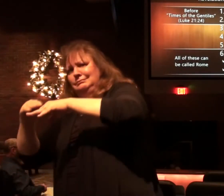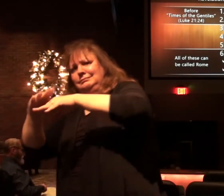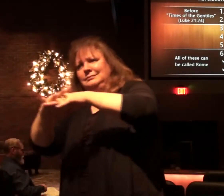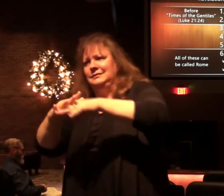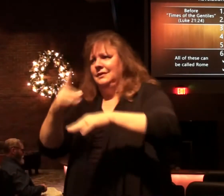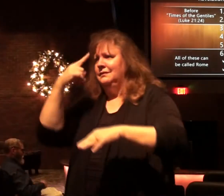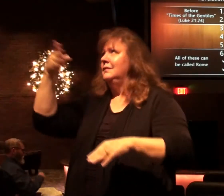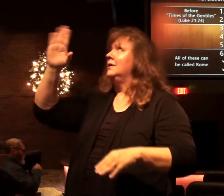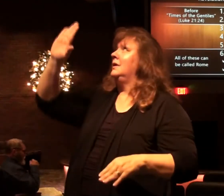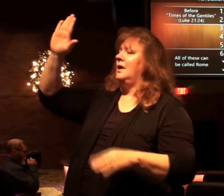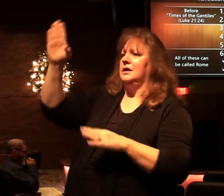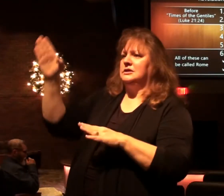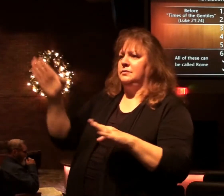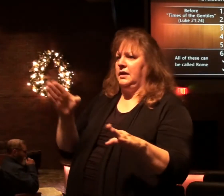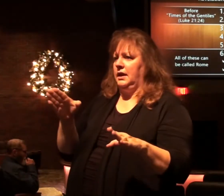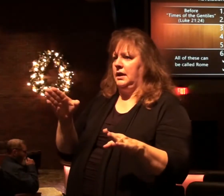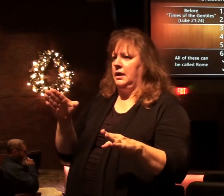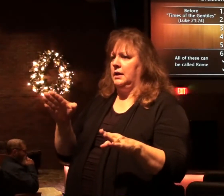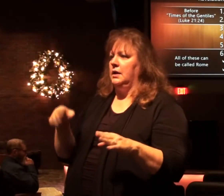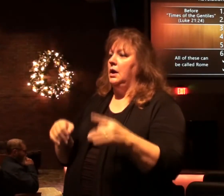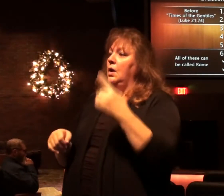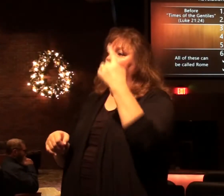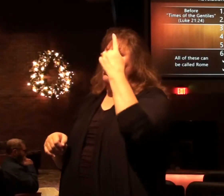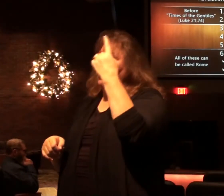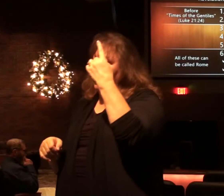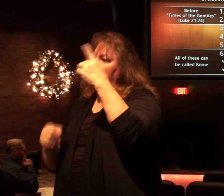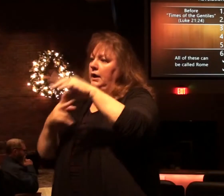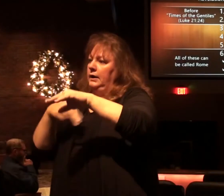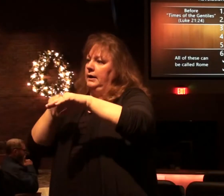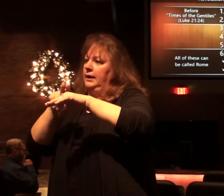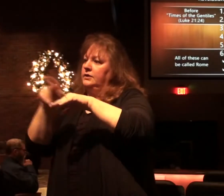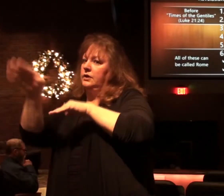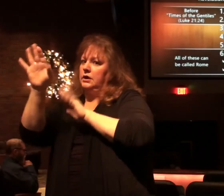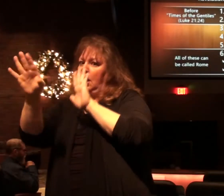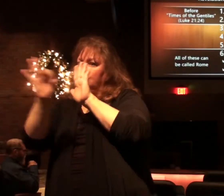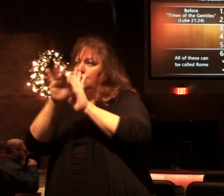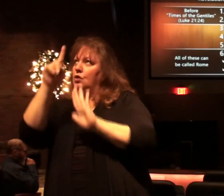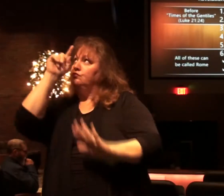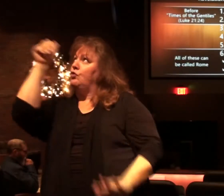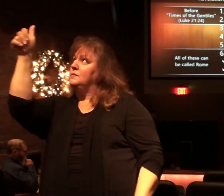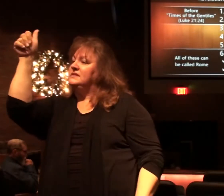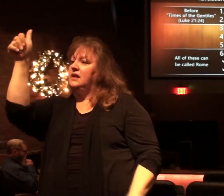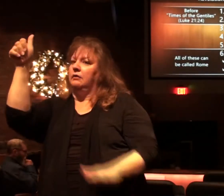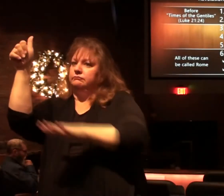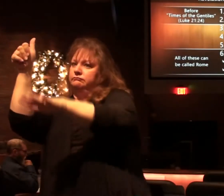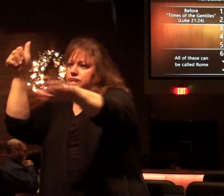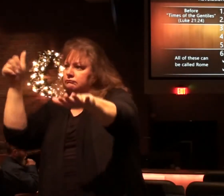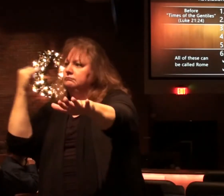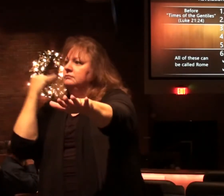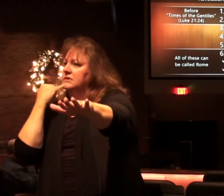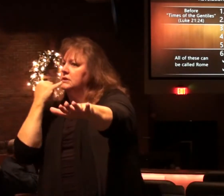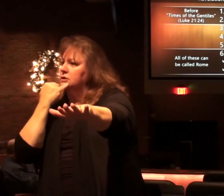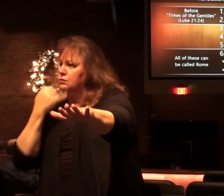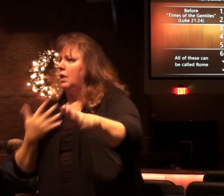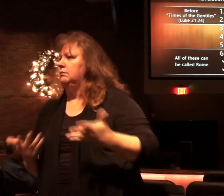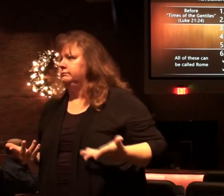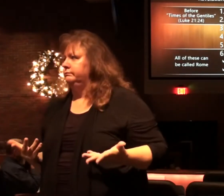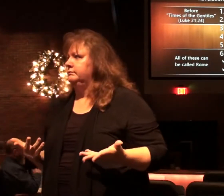plan of God. There's one nation on earth that God has chosen for himself, and that is the nation Israel.